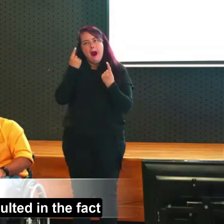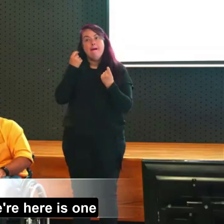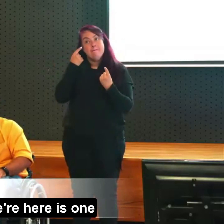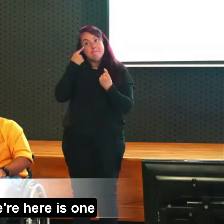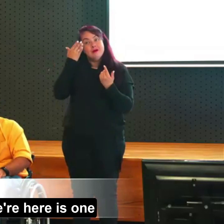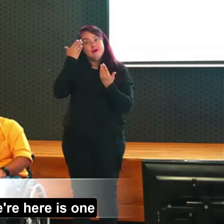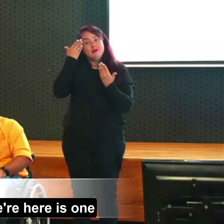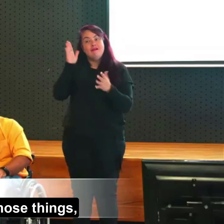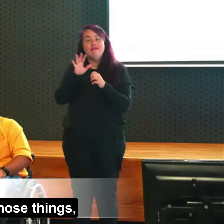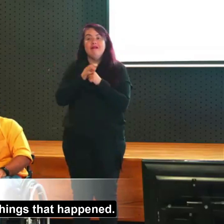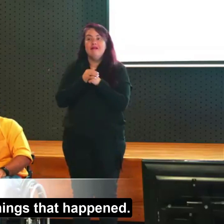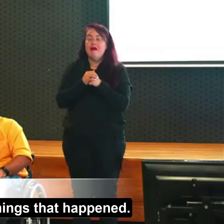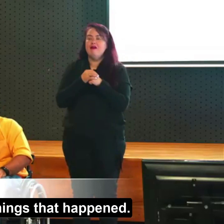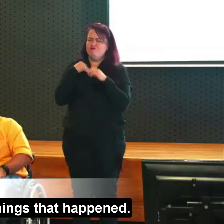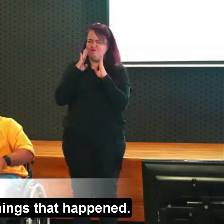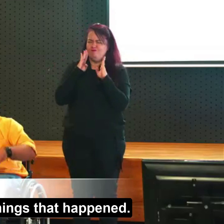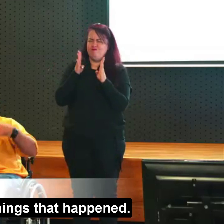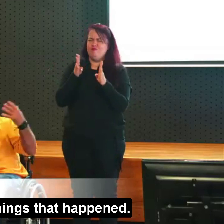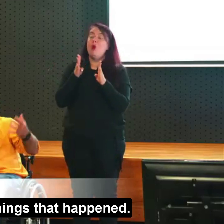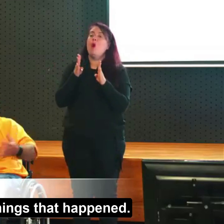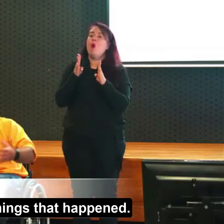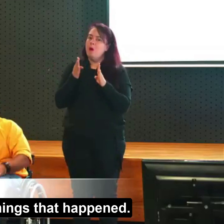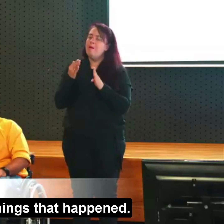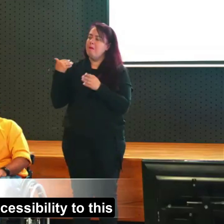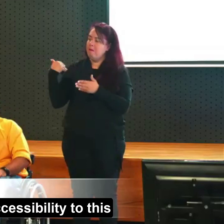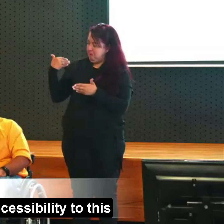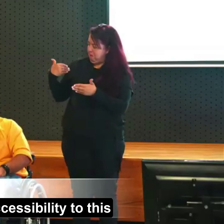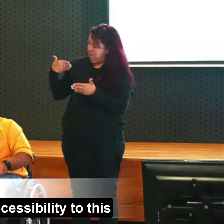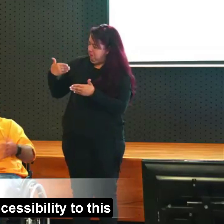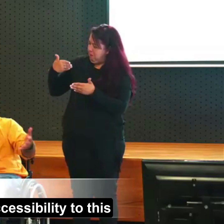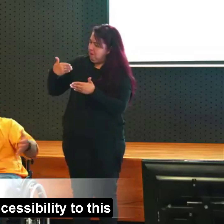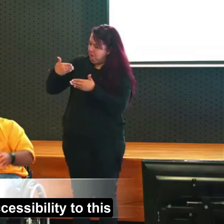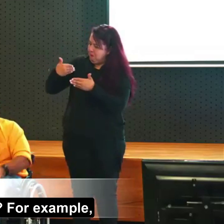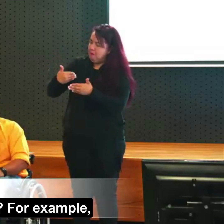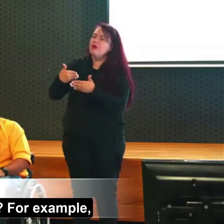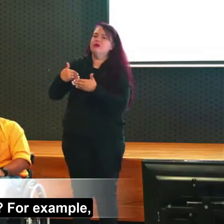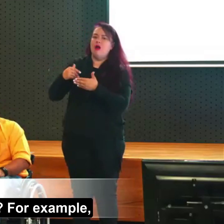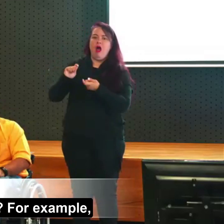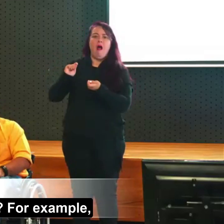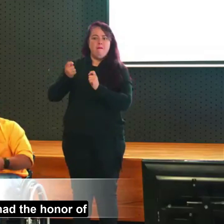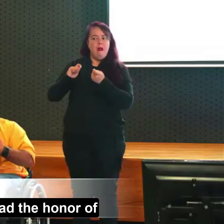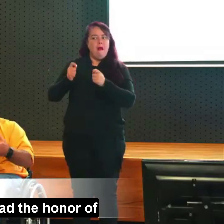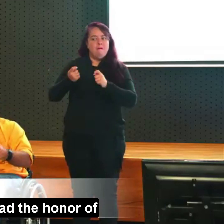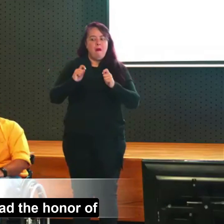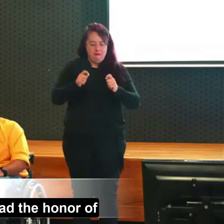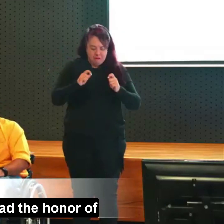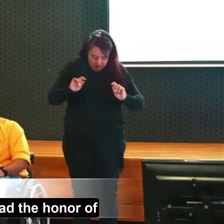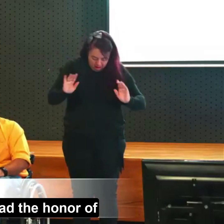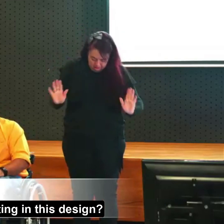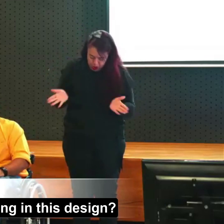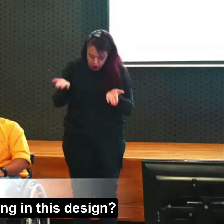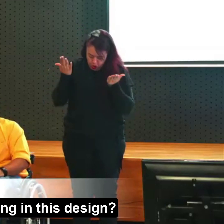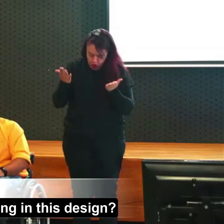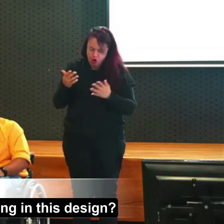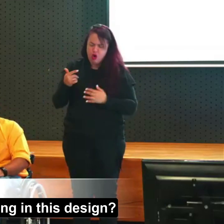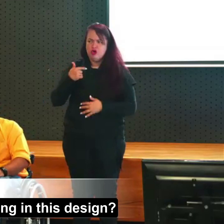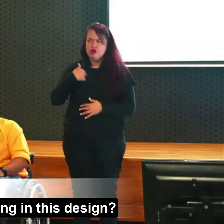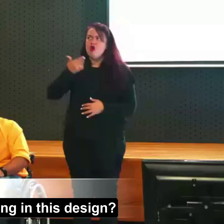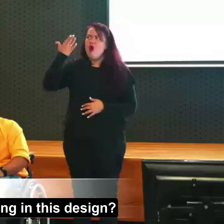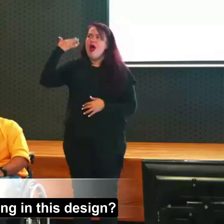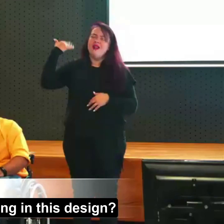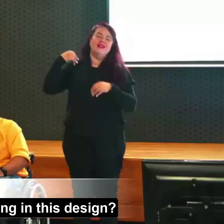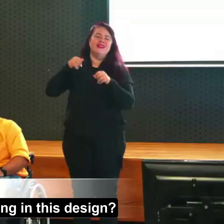the fact that we're here is one of the things. We've had things that happen where accessibility to this place, for example, that I had the honor of